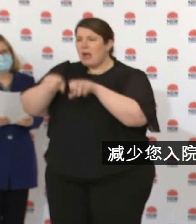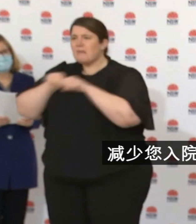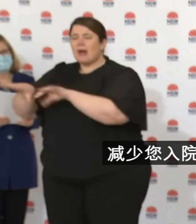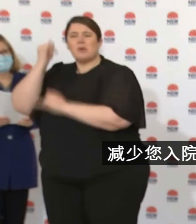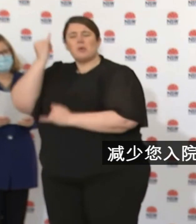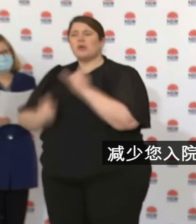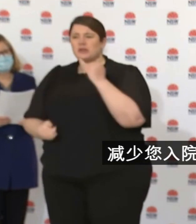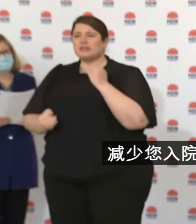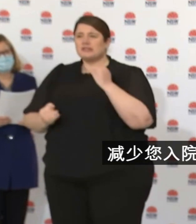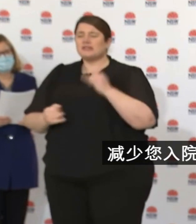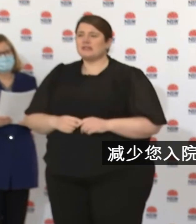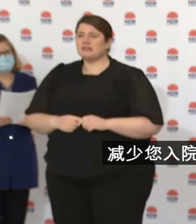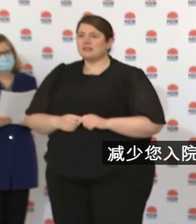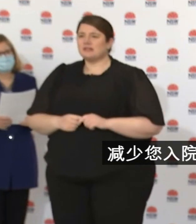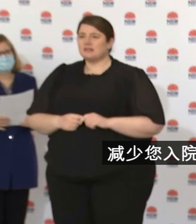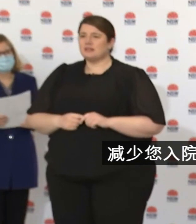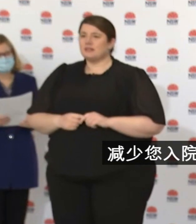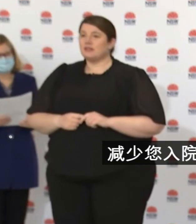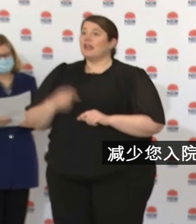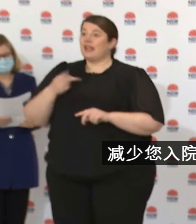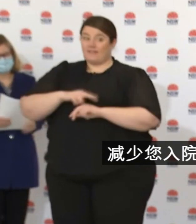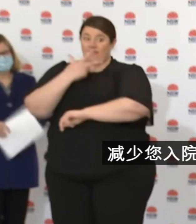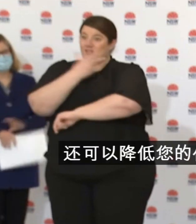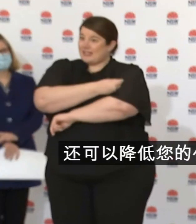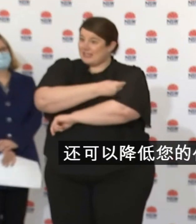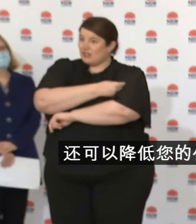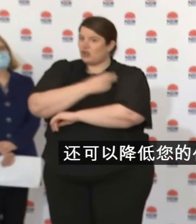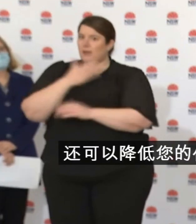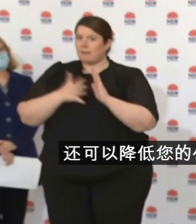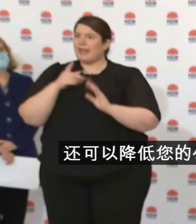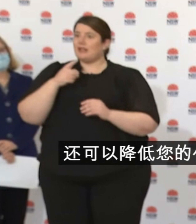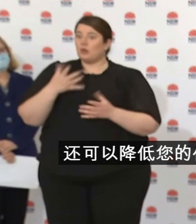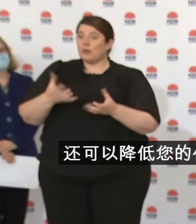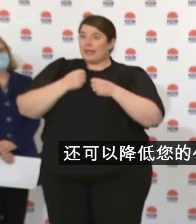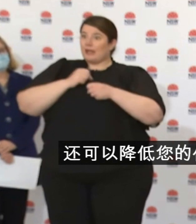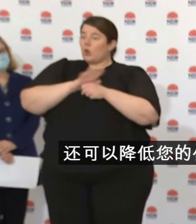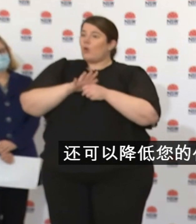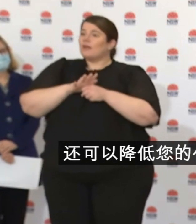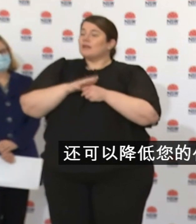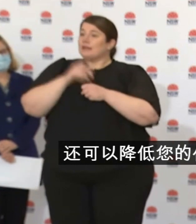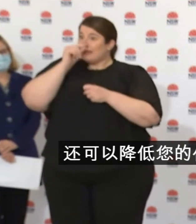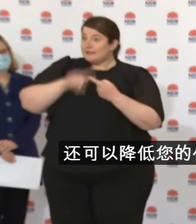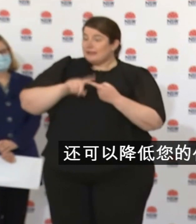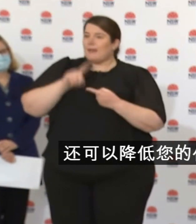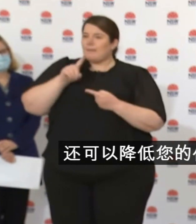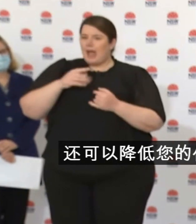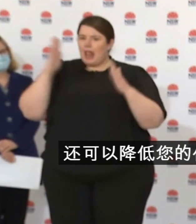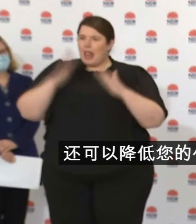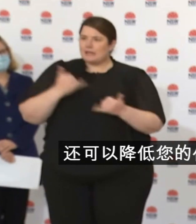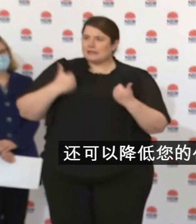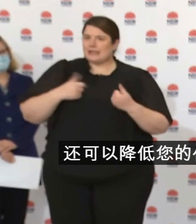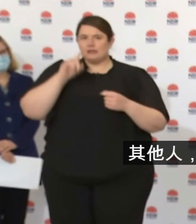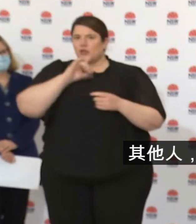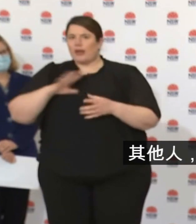reduce you going into hospital, your chances of you going into hospital, but it also reduces how infectious you are and how much you